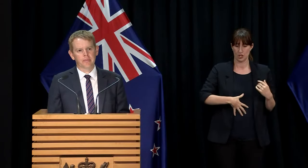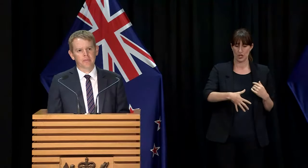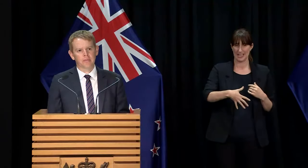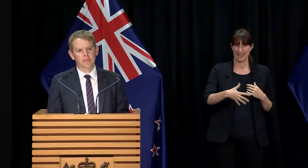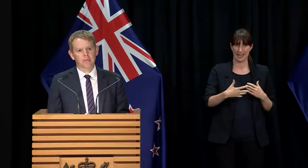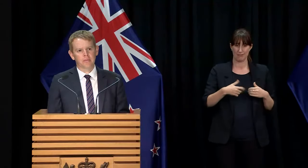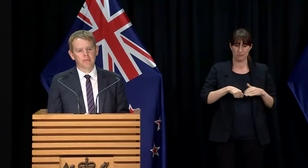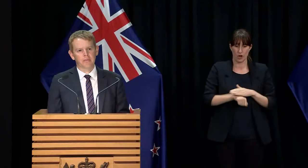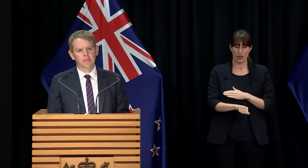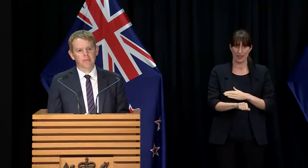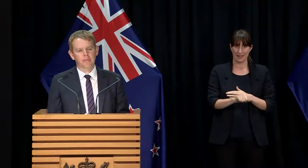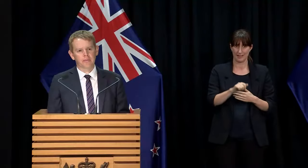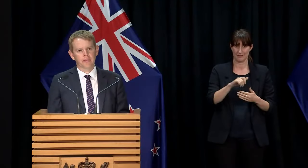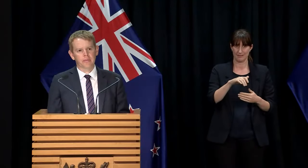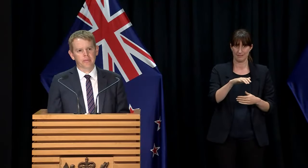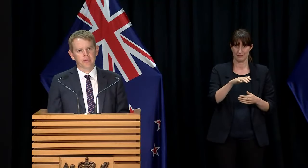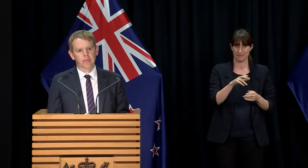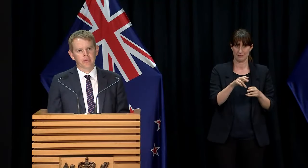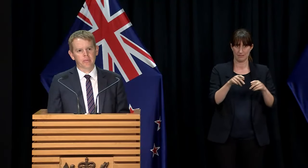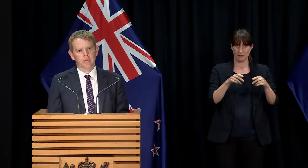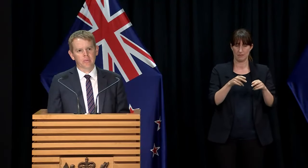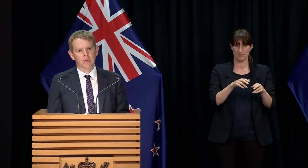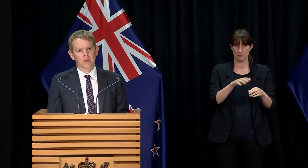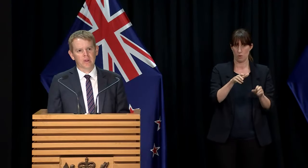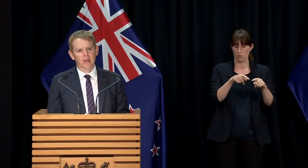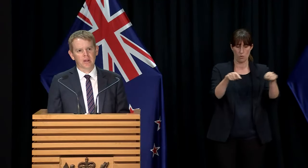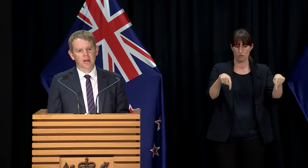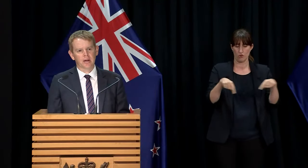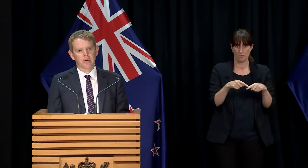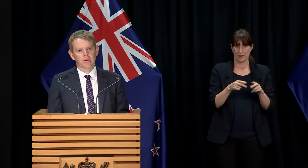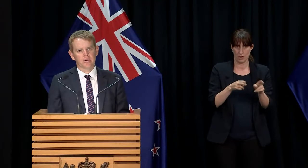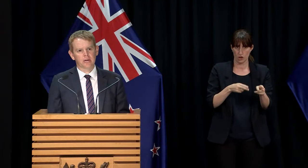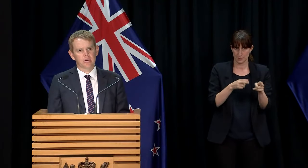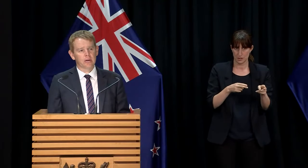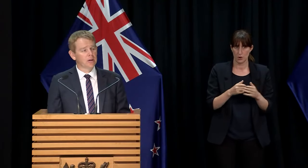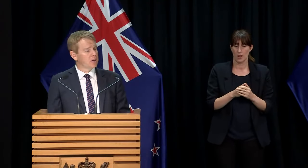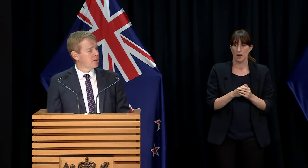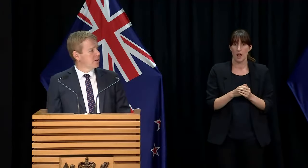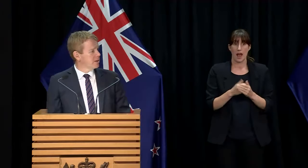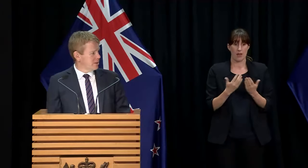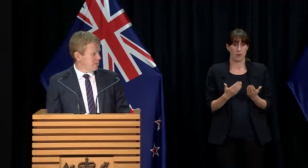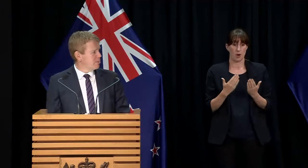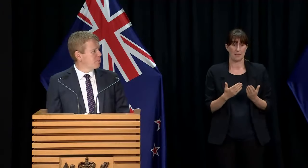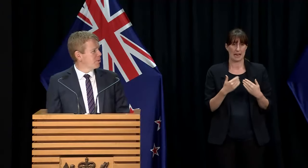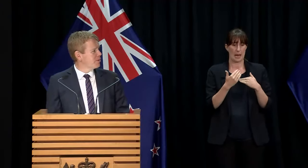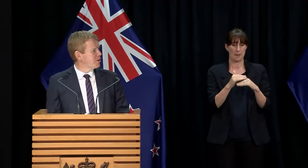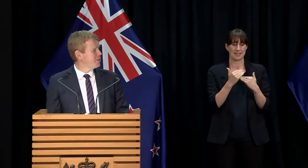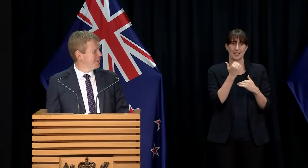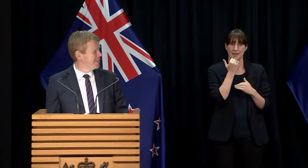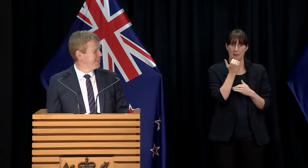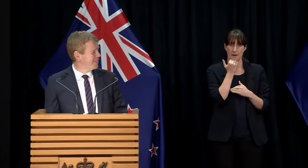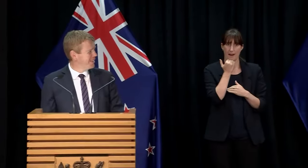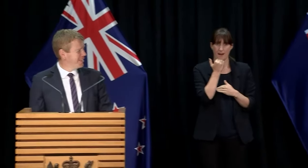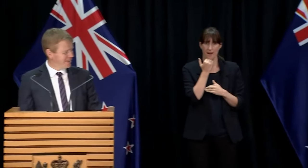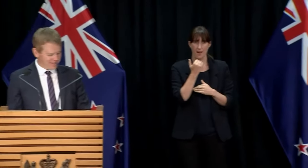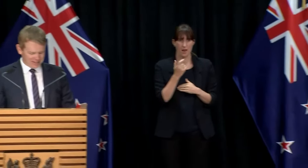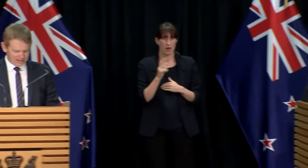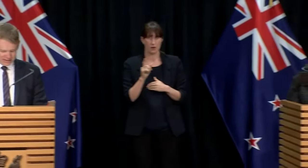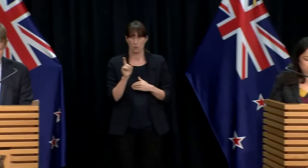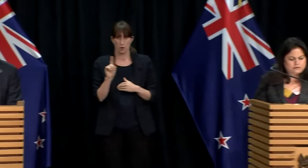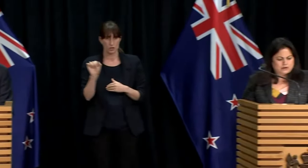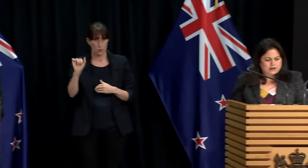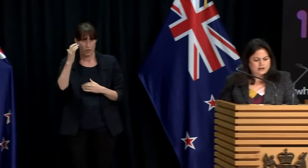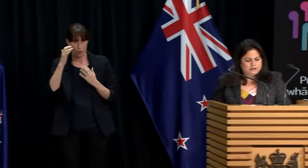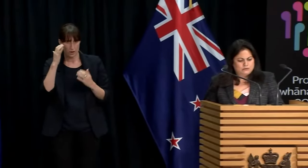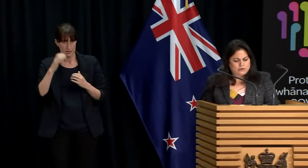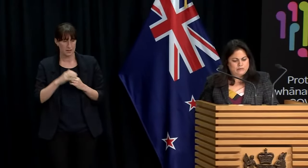with the current outbreak for more people to be allowed in those rooms? Yeah, I think that's